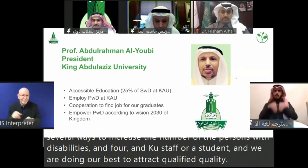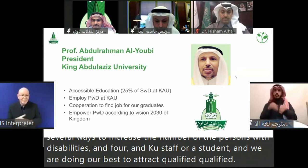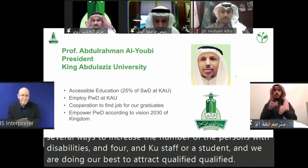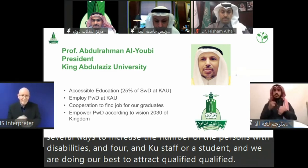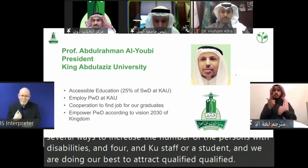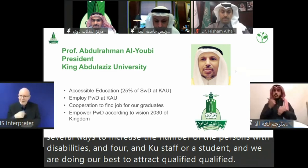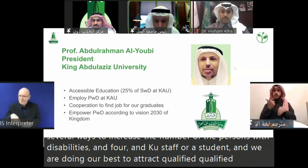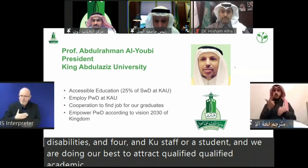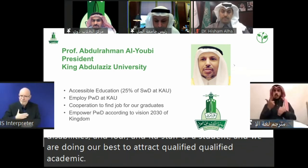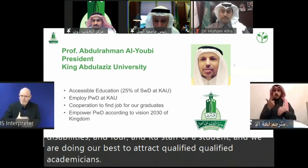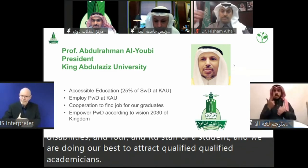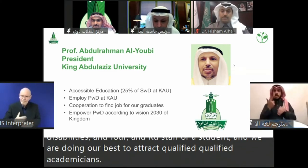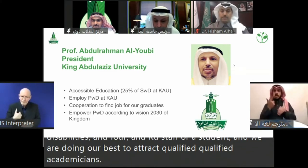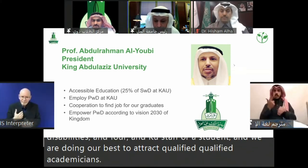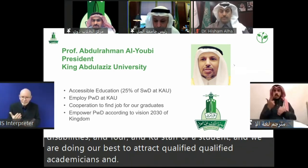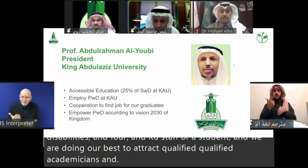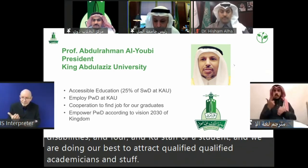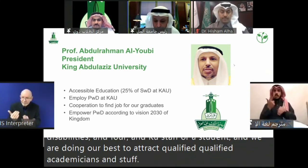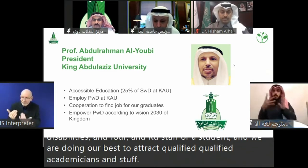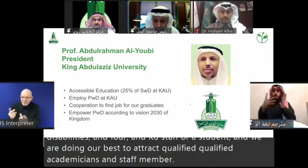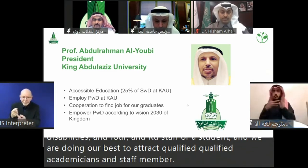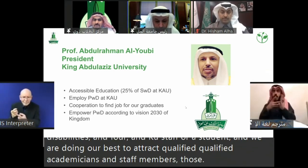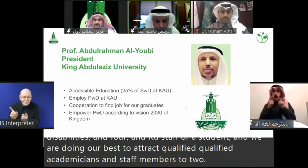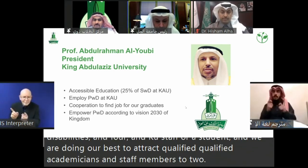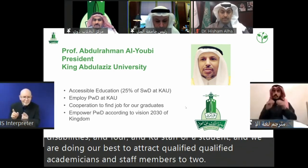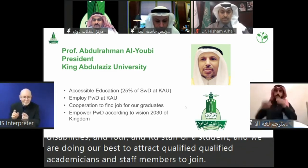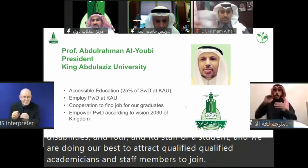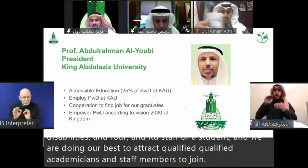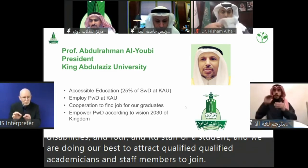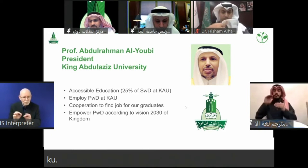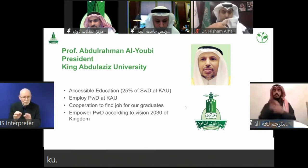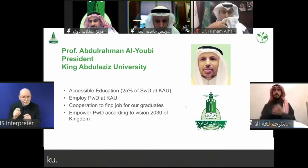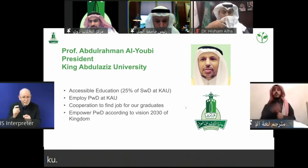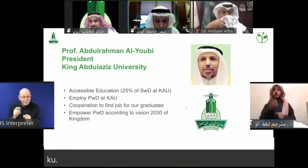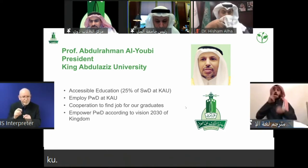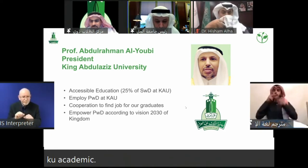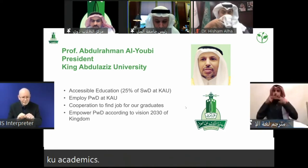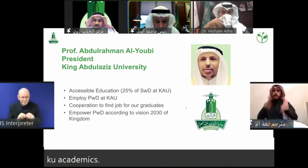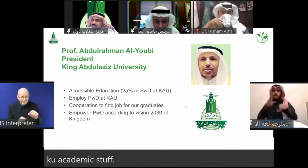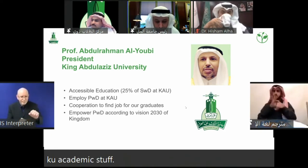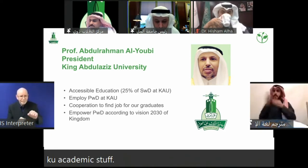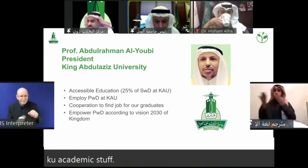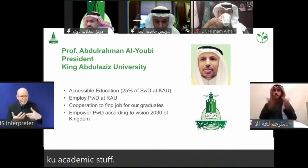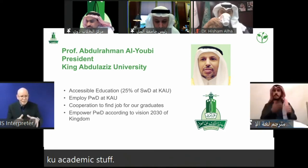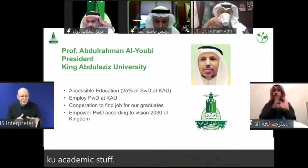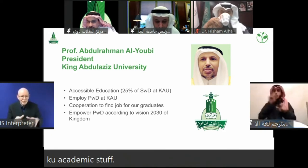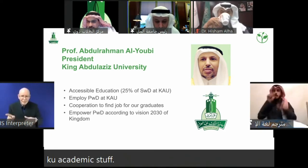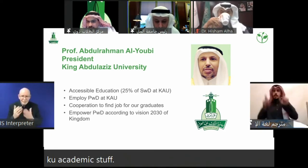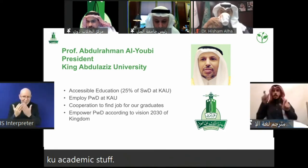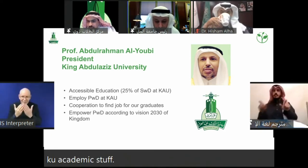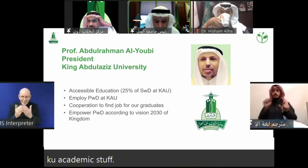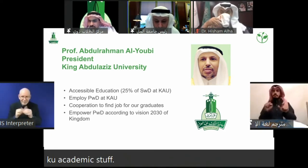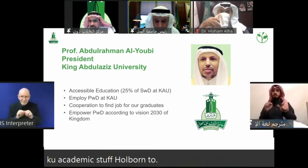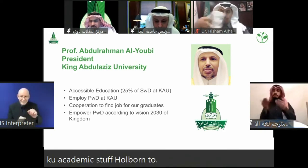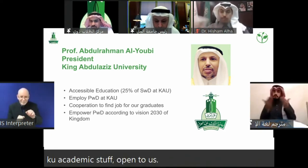qualified academicians and staff members to join KEU academic staff, hoping